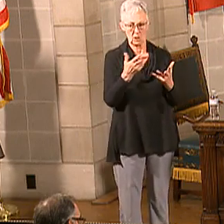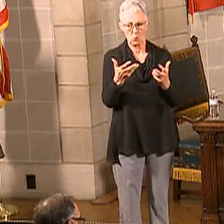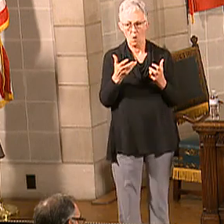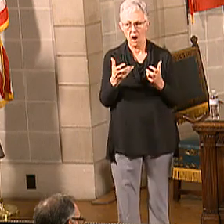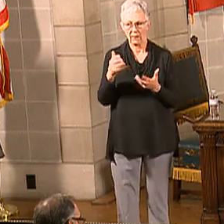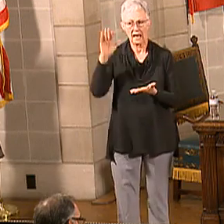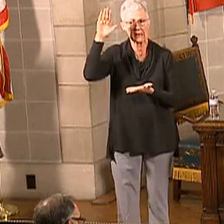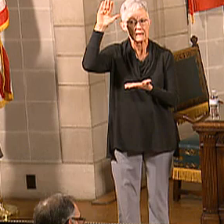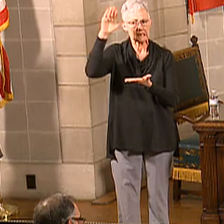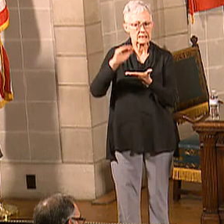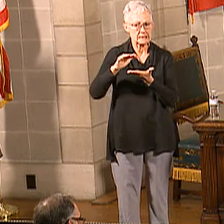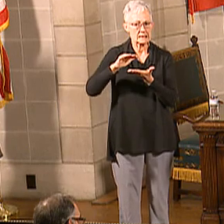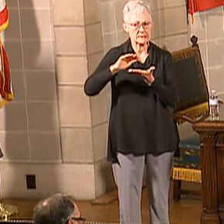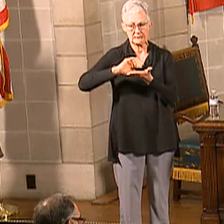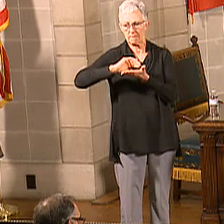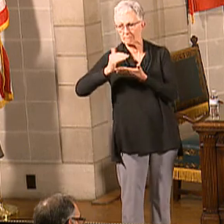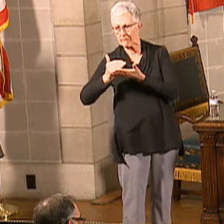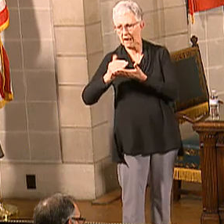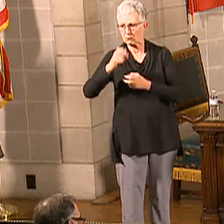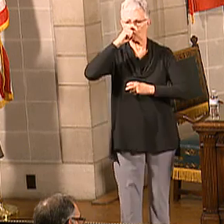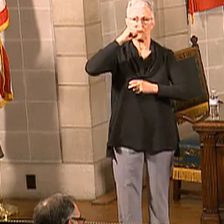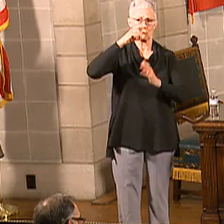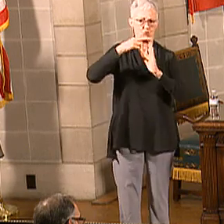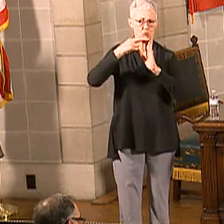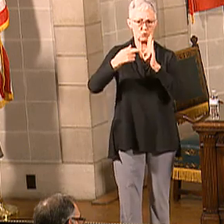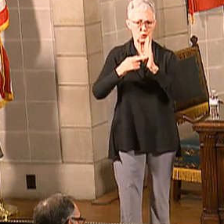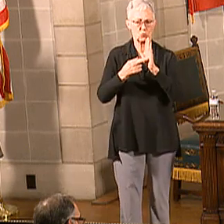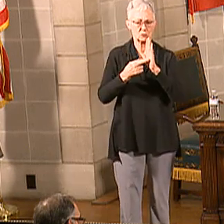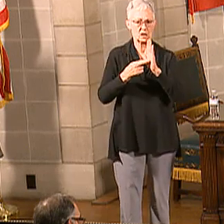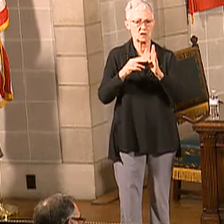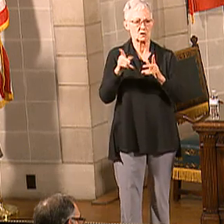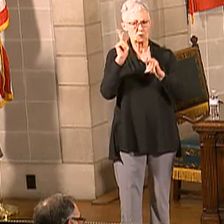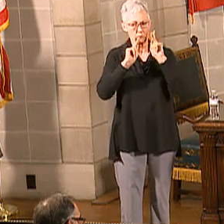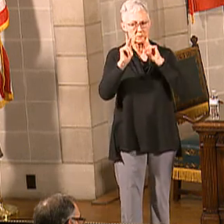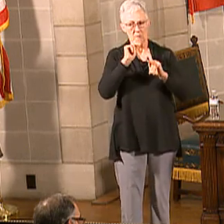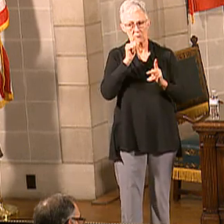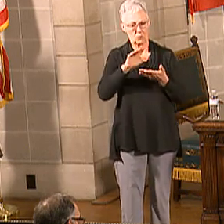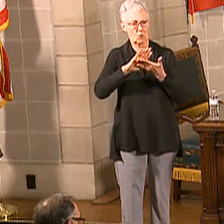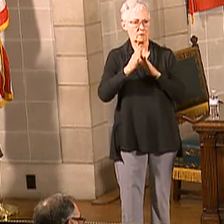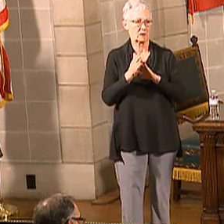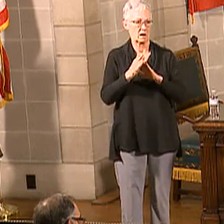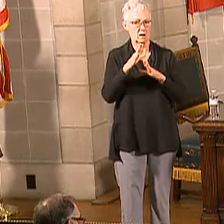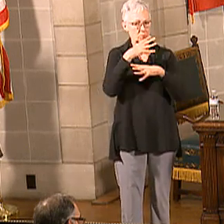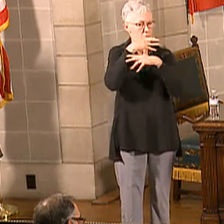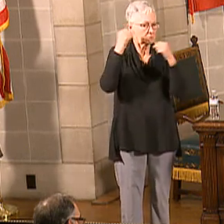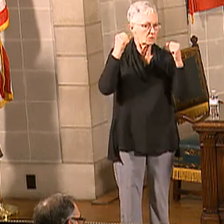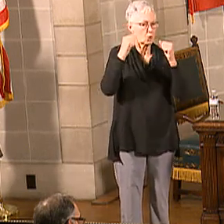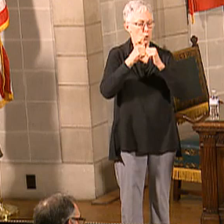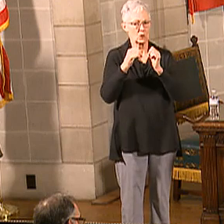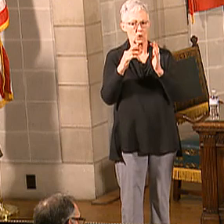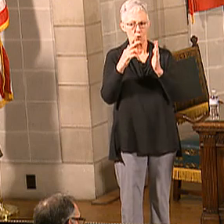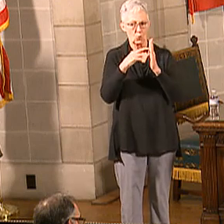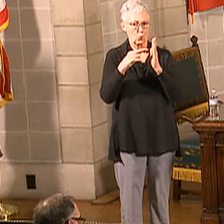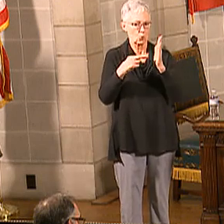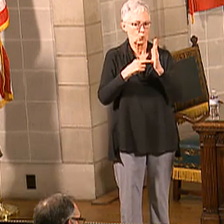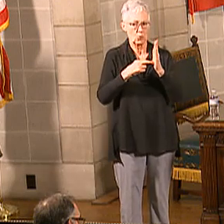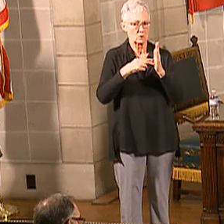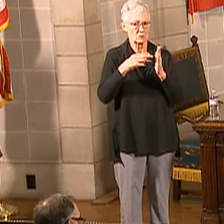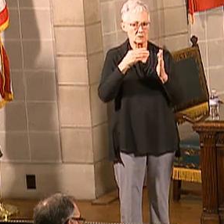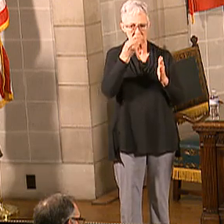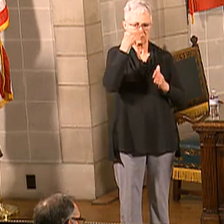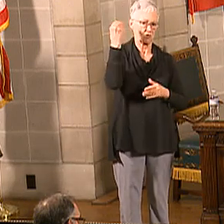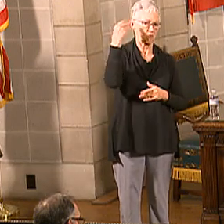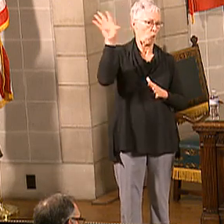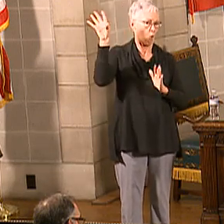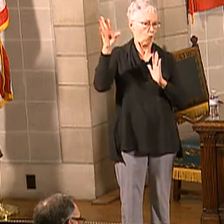disruption for the people in Nebraska. So we've tailored this to the different parts of the state so that we can do that and get the best compliance. And again,